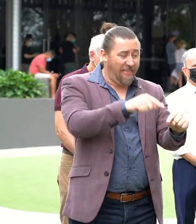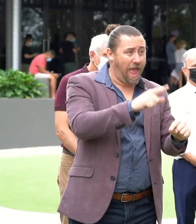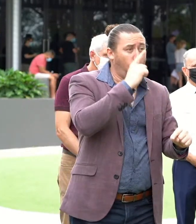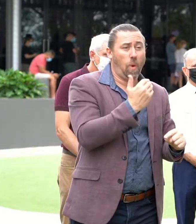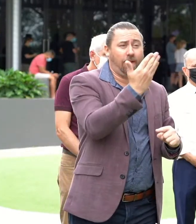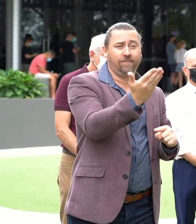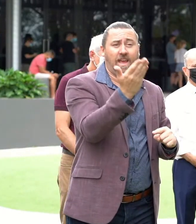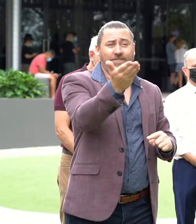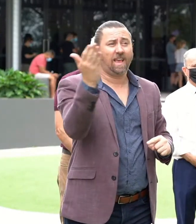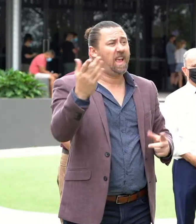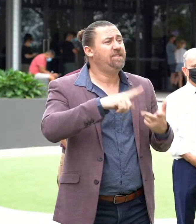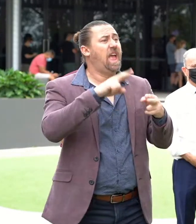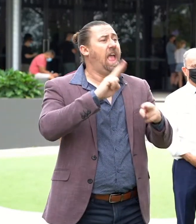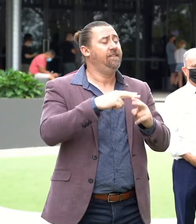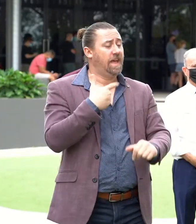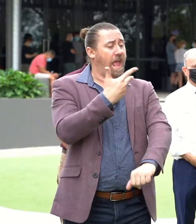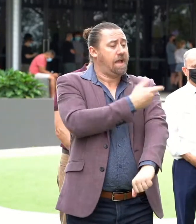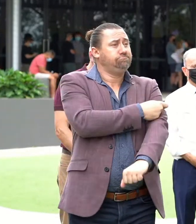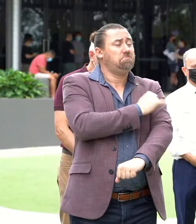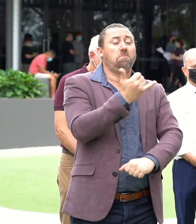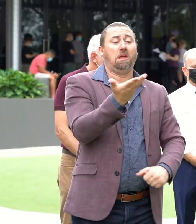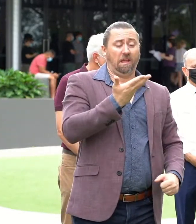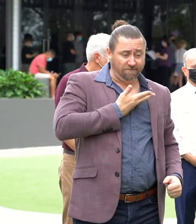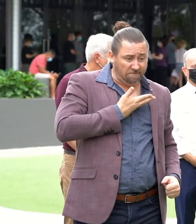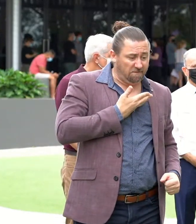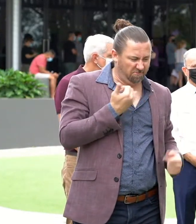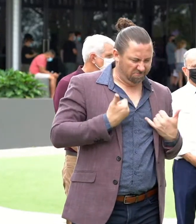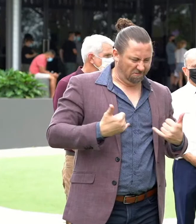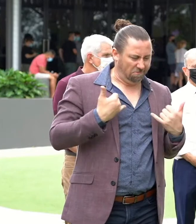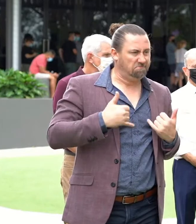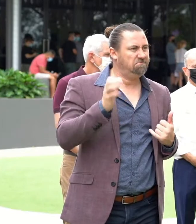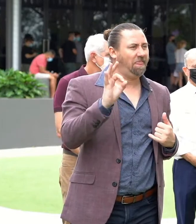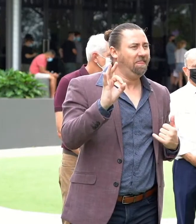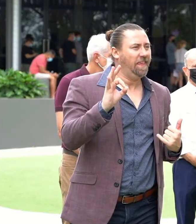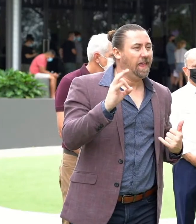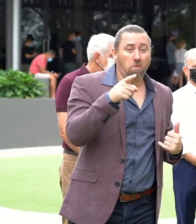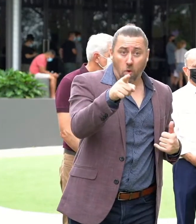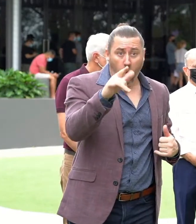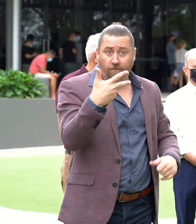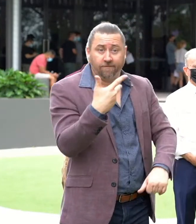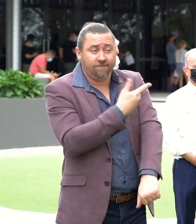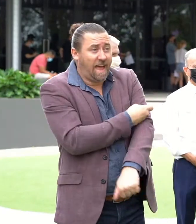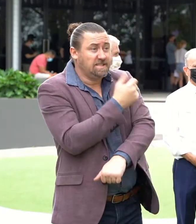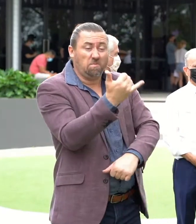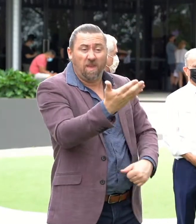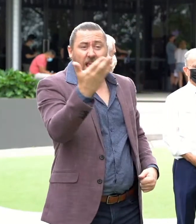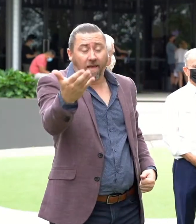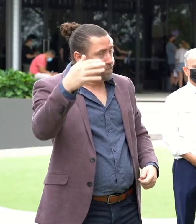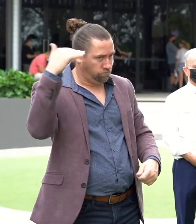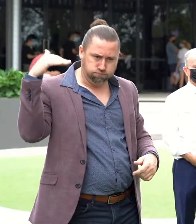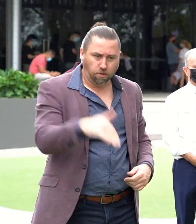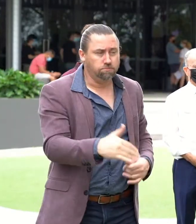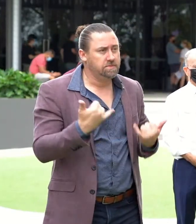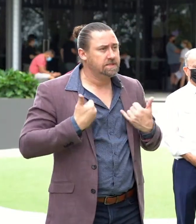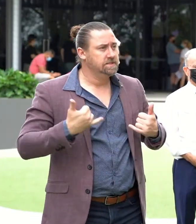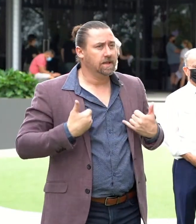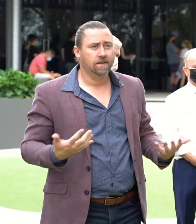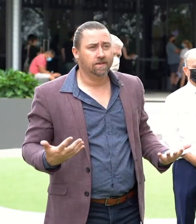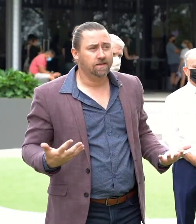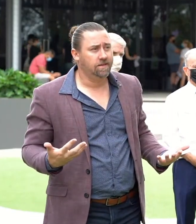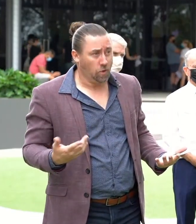we want to make sure we protect as many Queenslanders as possible, from the young right through to the elderly, and we're